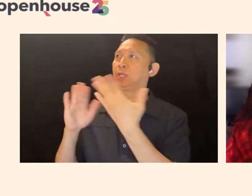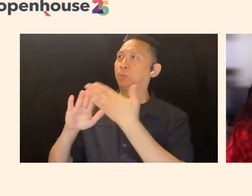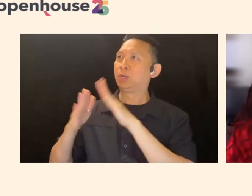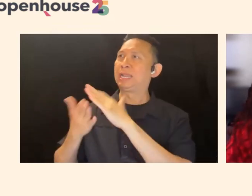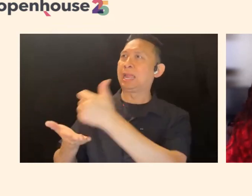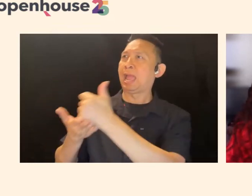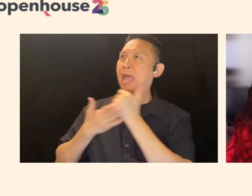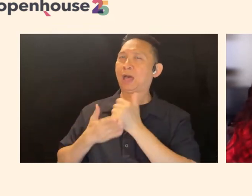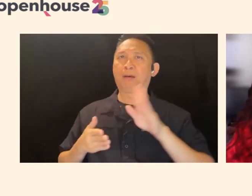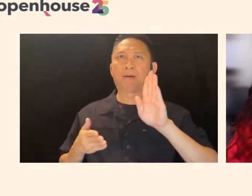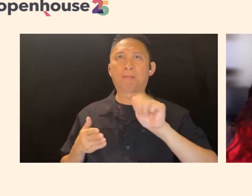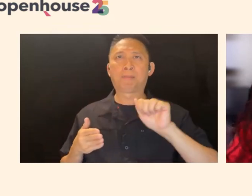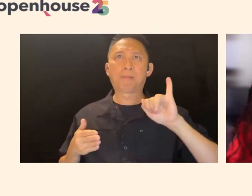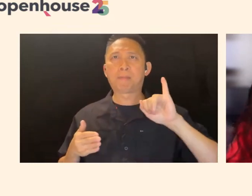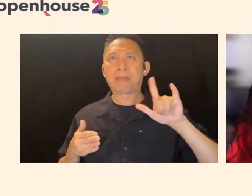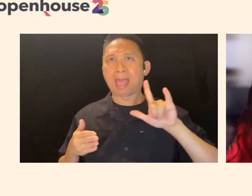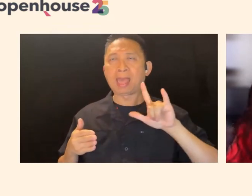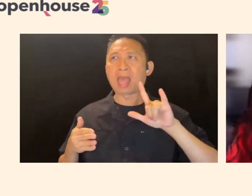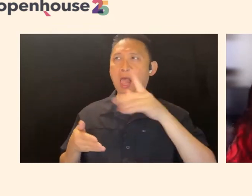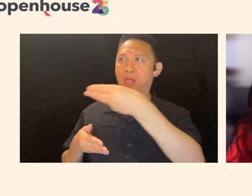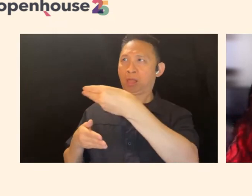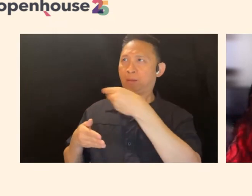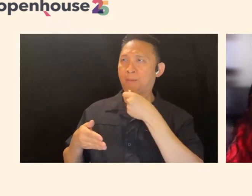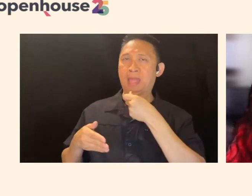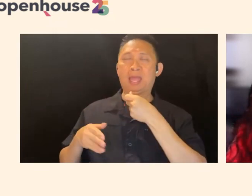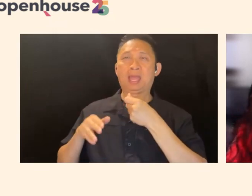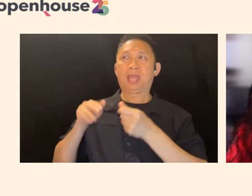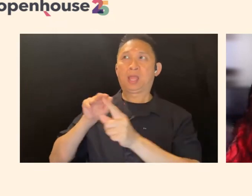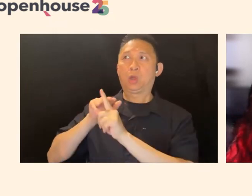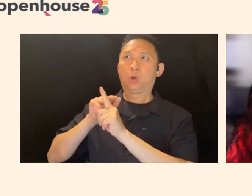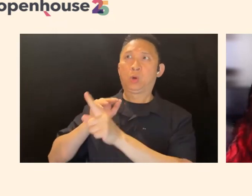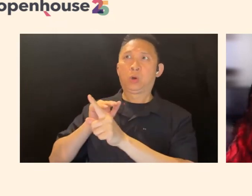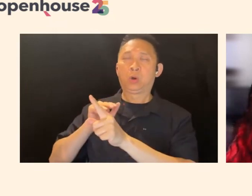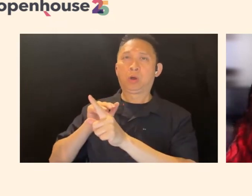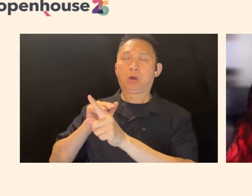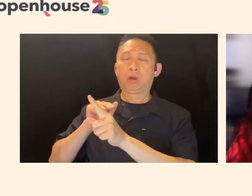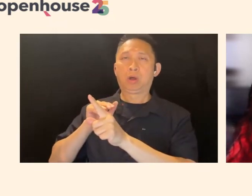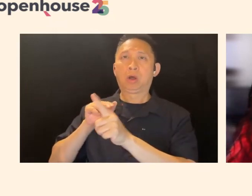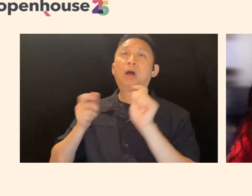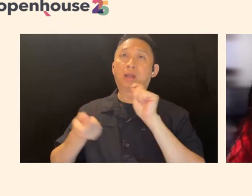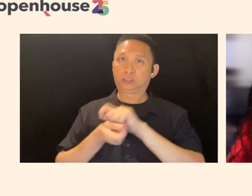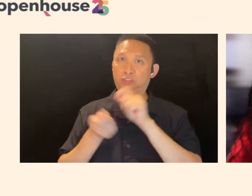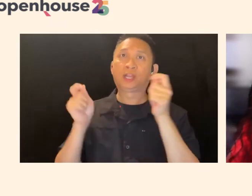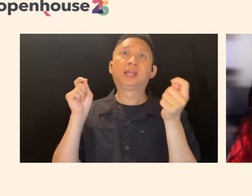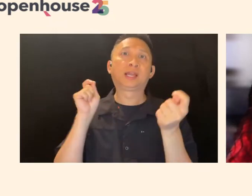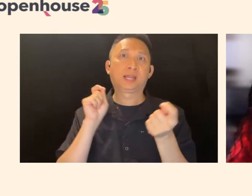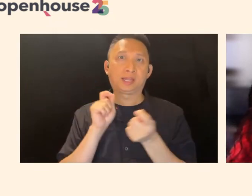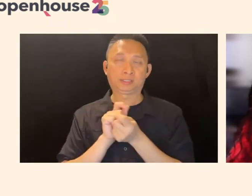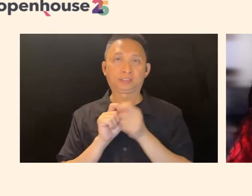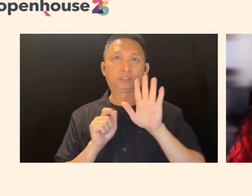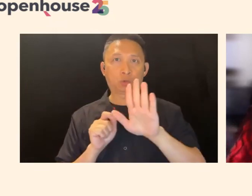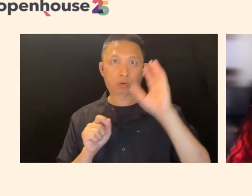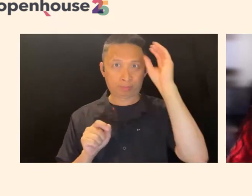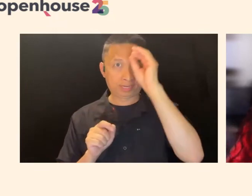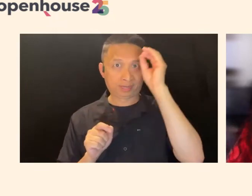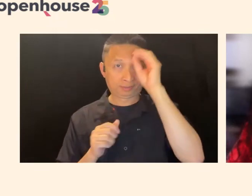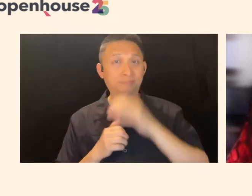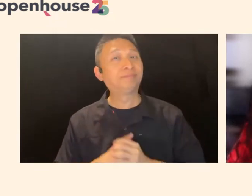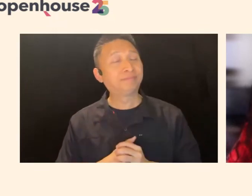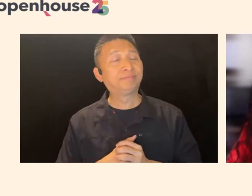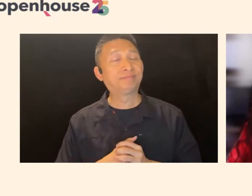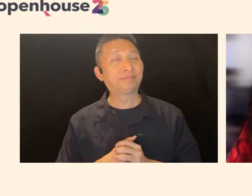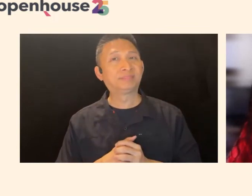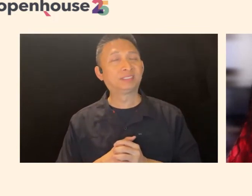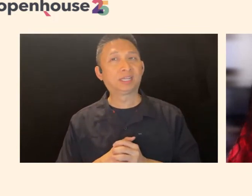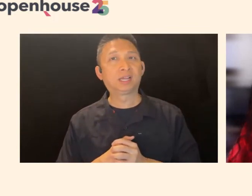it completely changes your perspective of things. It it makes you feel as though you're